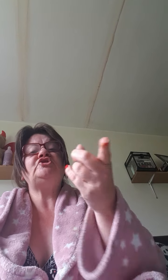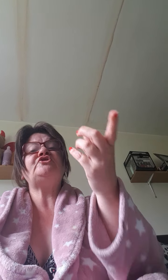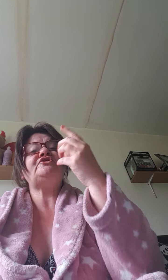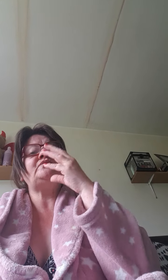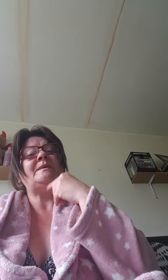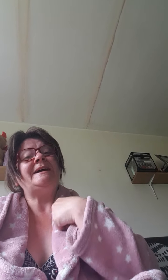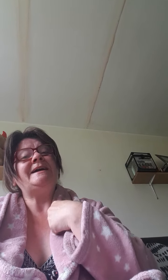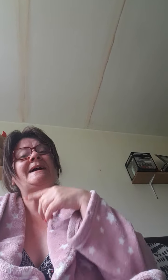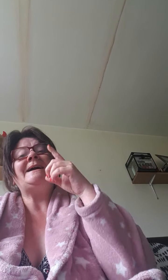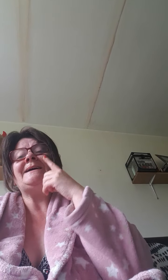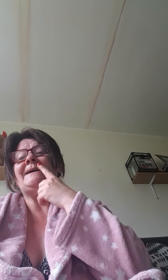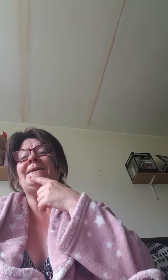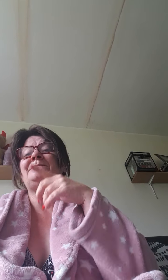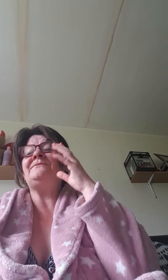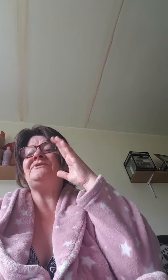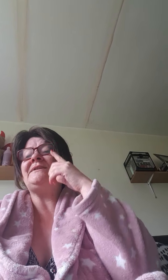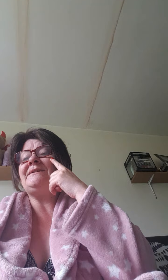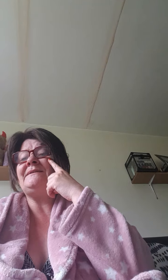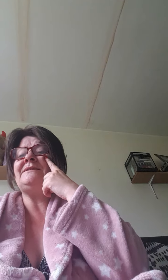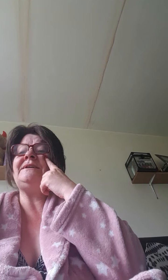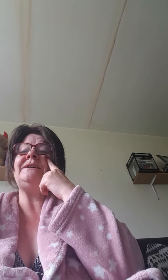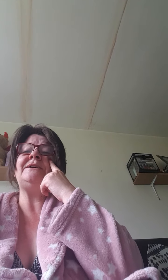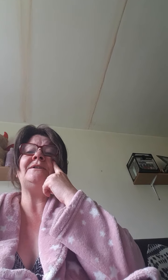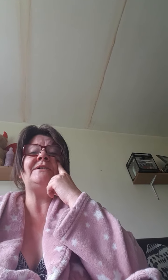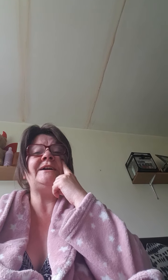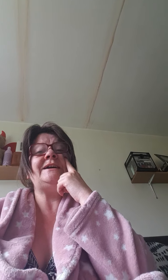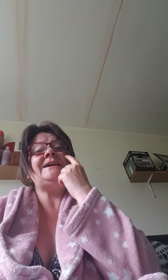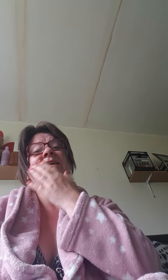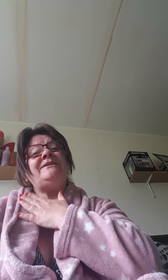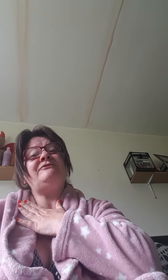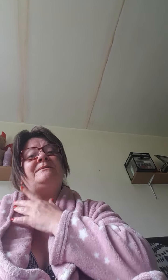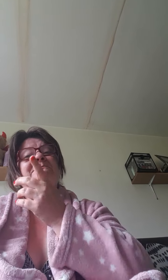just the way I am today.